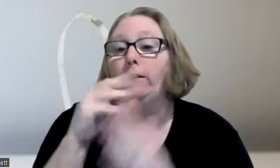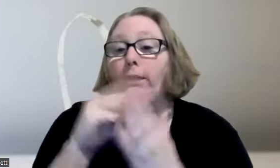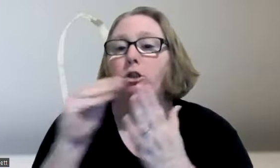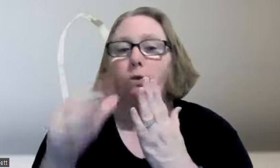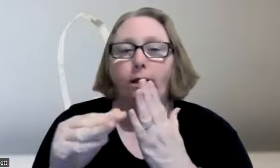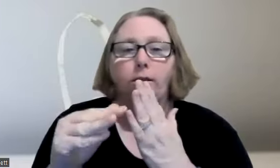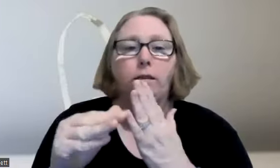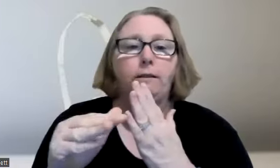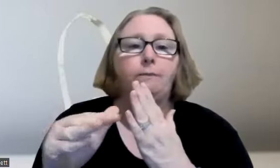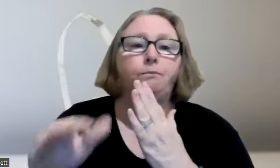hearing students.